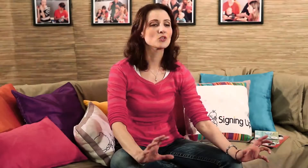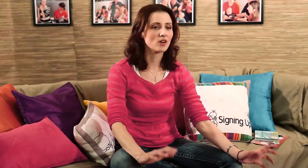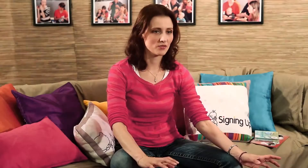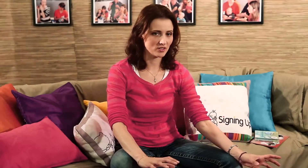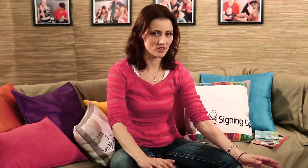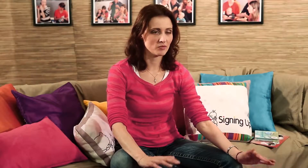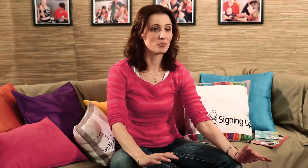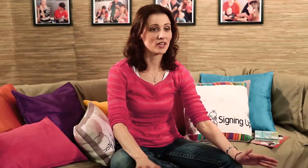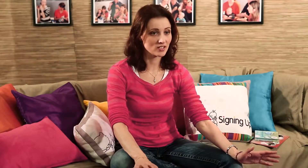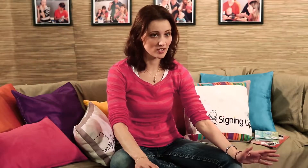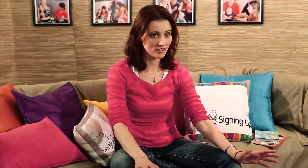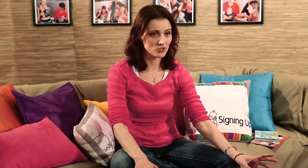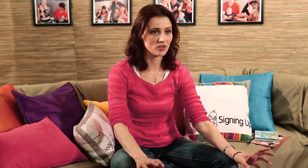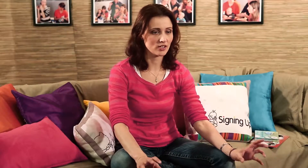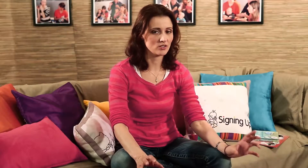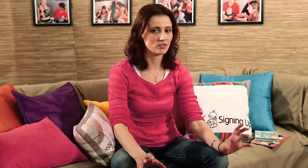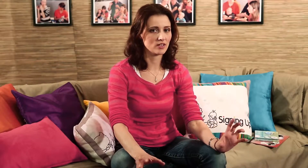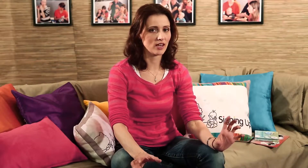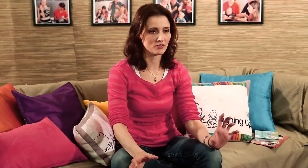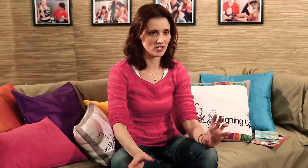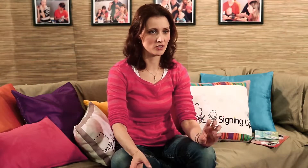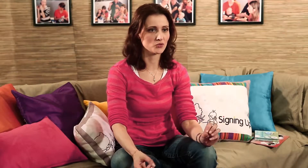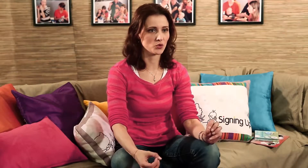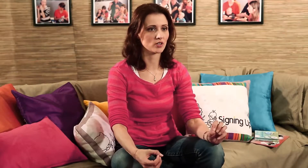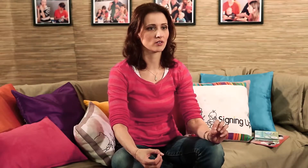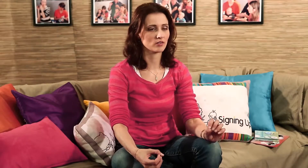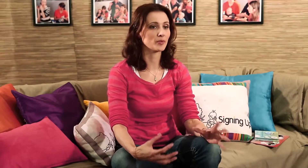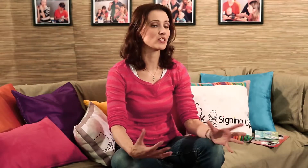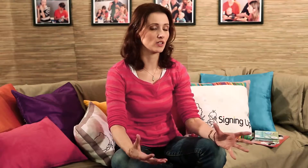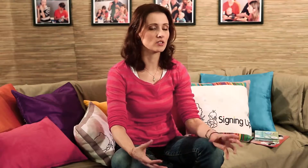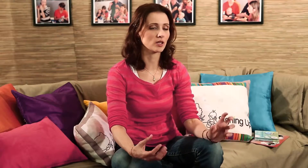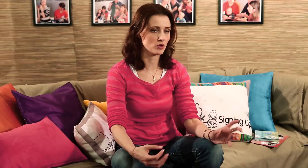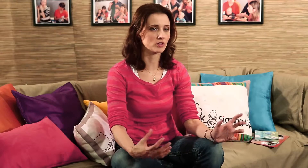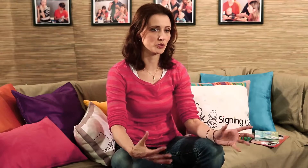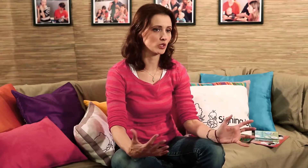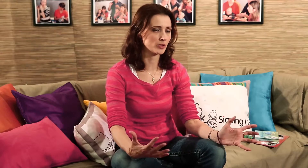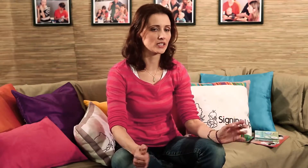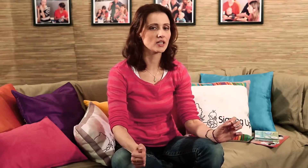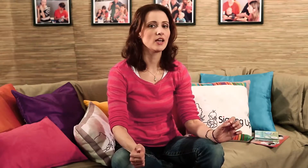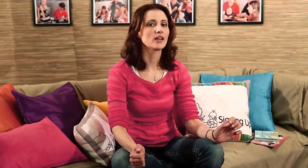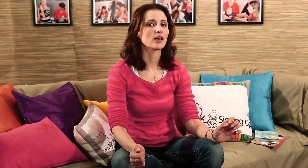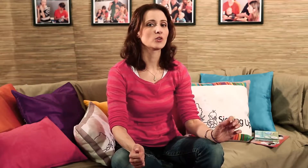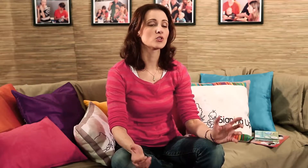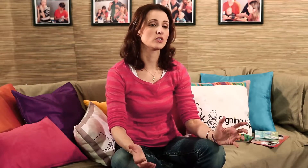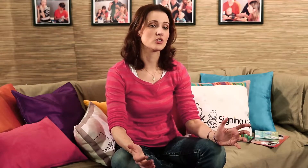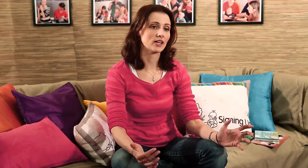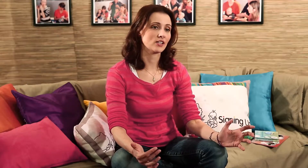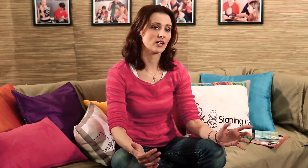you've covered some of the basic signs and they have signs for their basic needs like milk and food and please, you can certainly start adding signs for